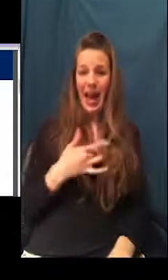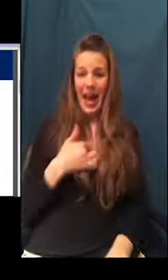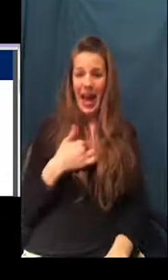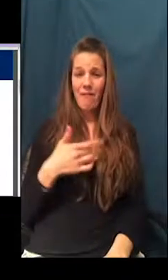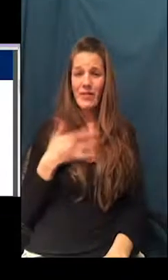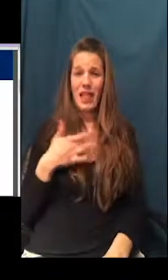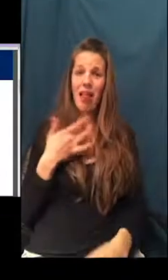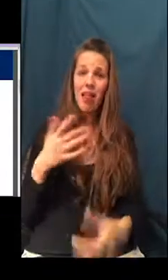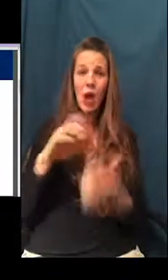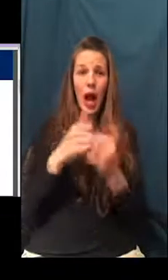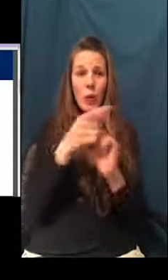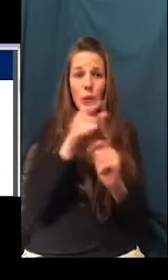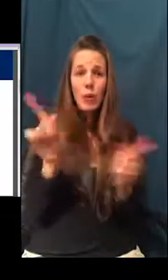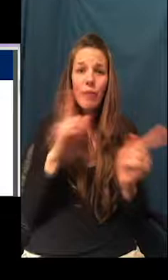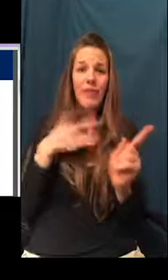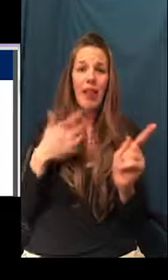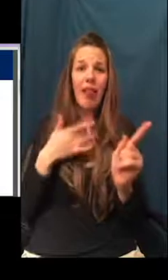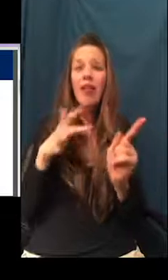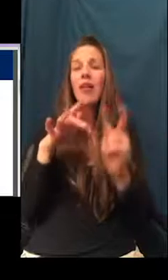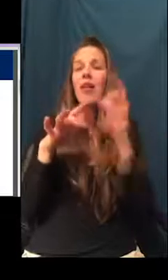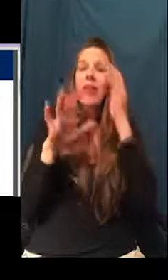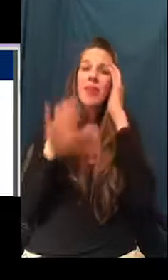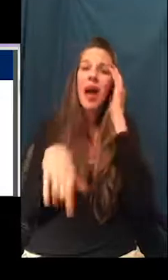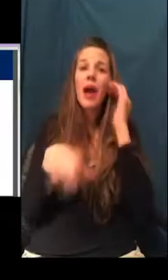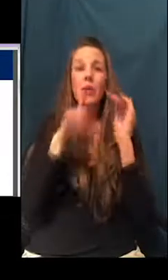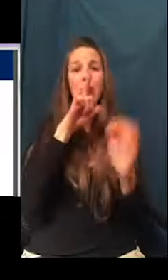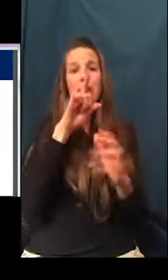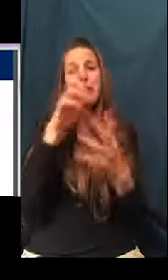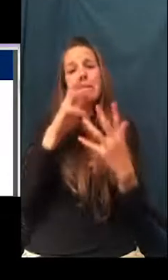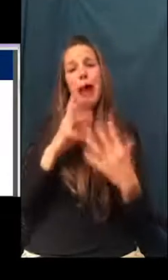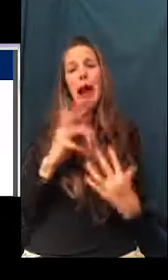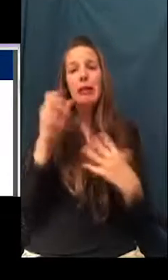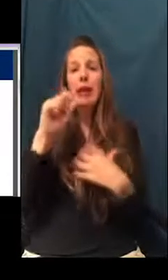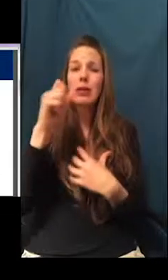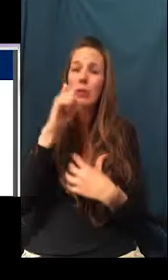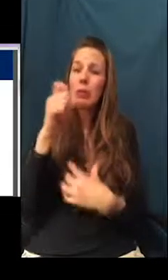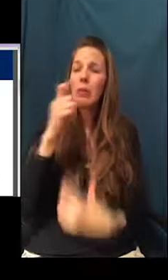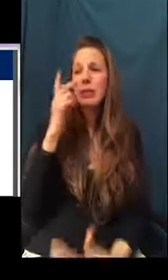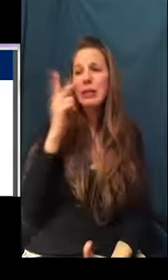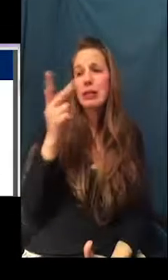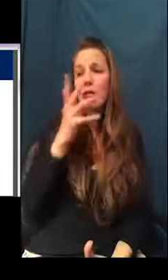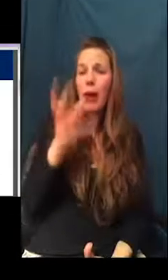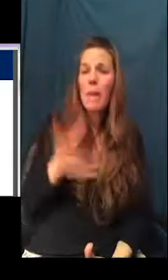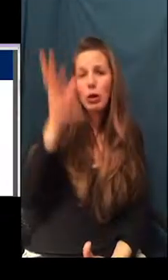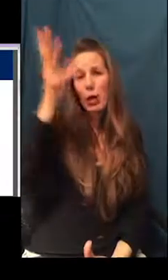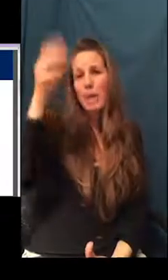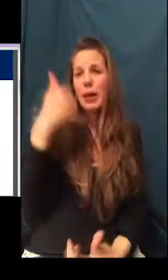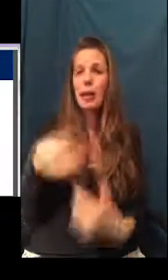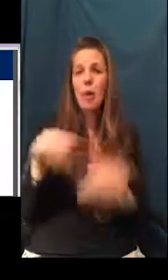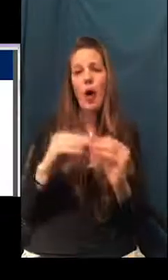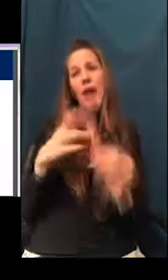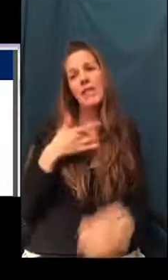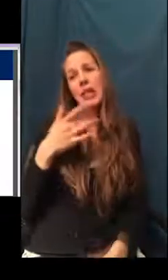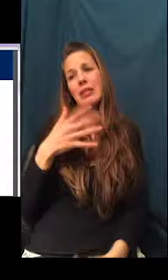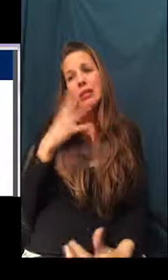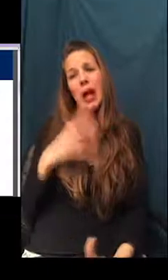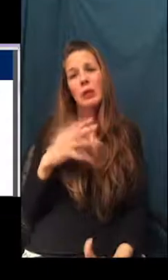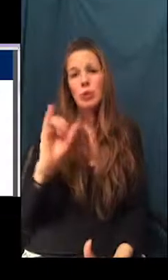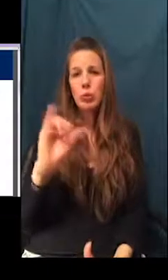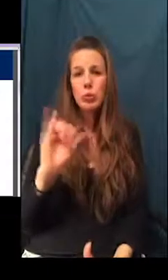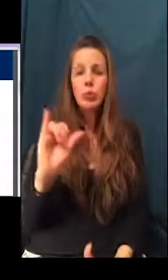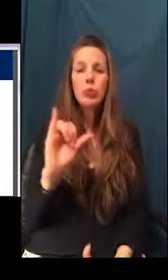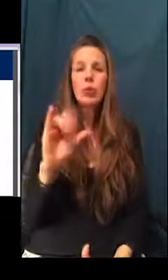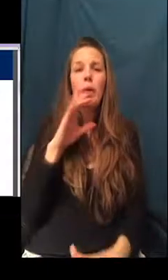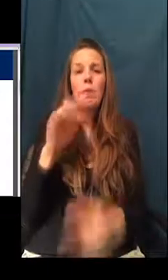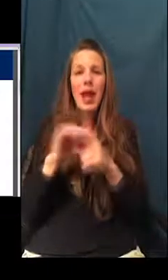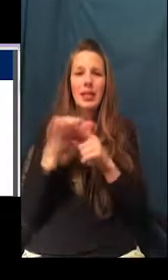about it too. So talking with your kid about, yeah, it is really sad that we don't get to see grandma and grandpa anymore. And I feel sad about that too. And